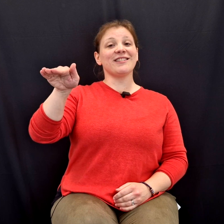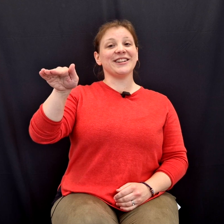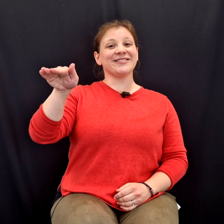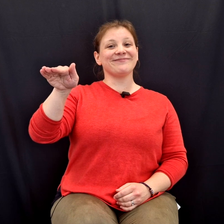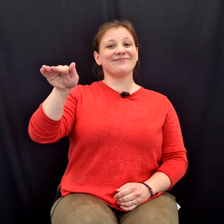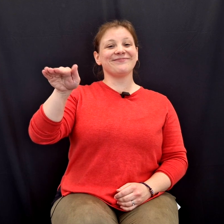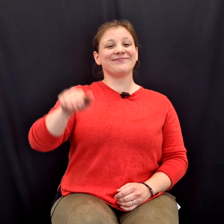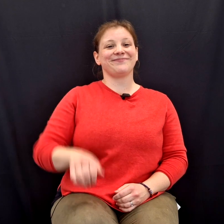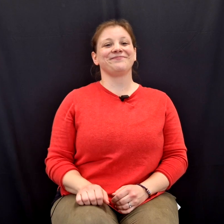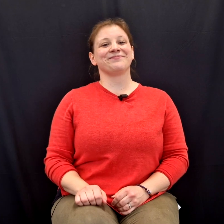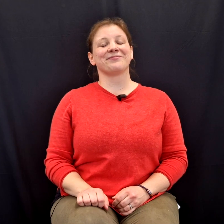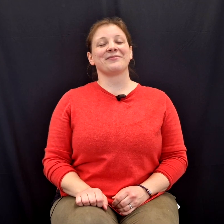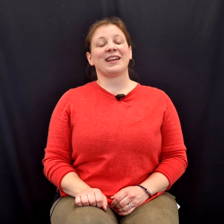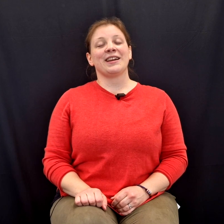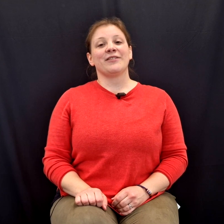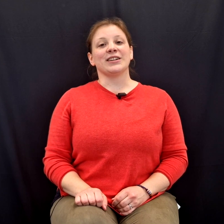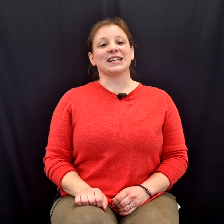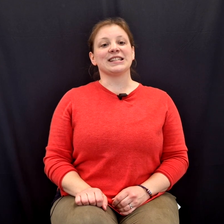outside.